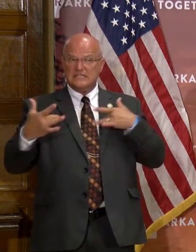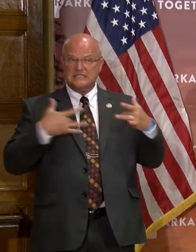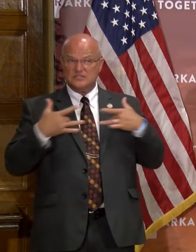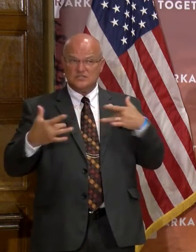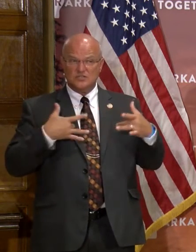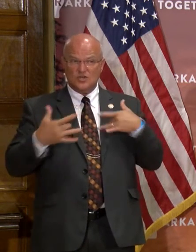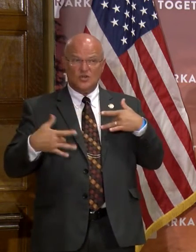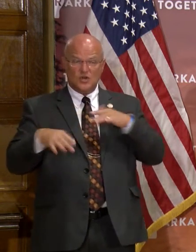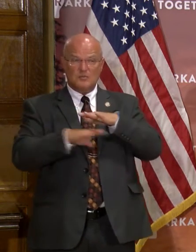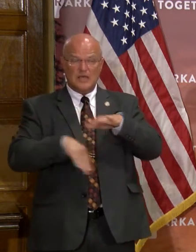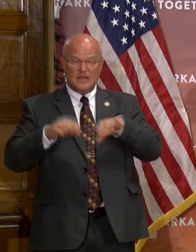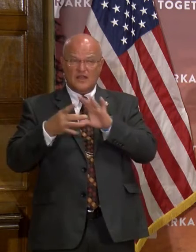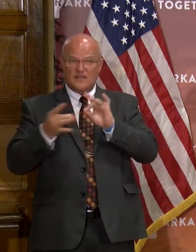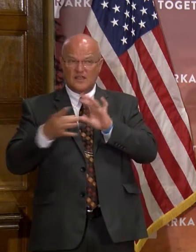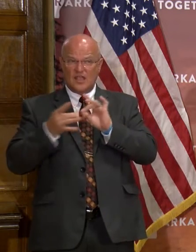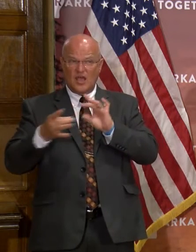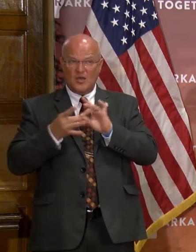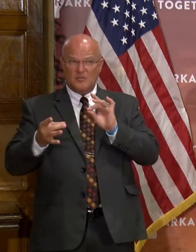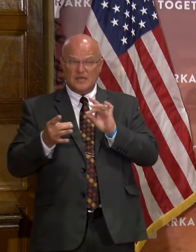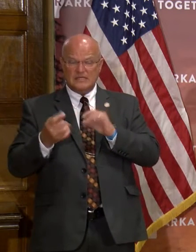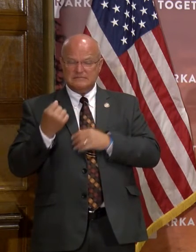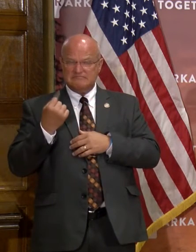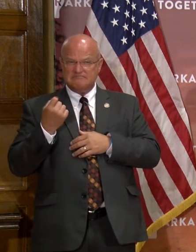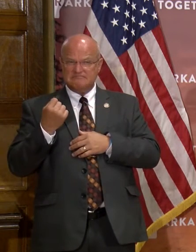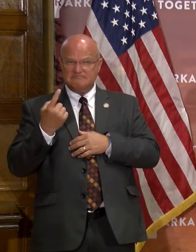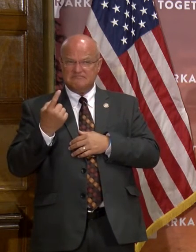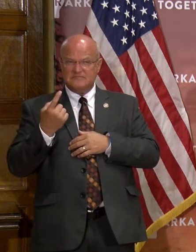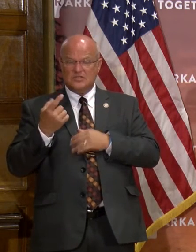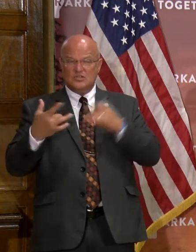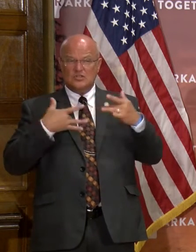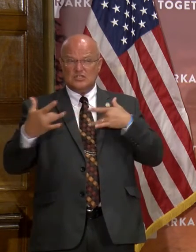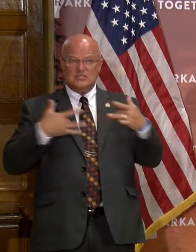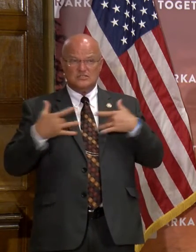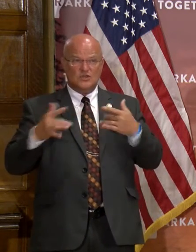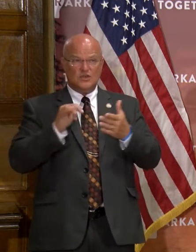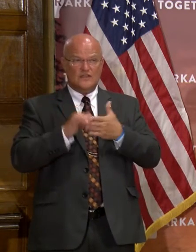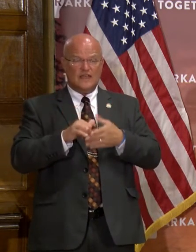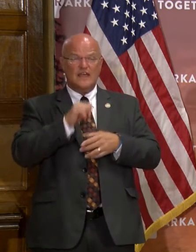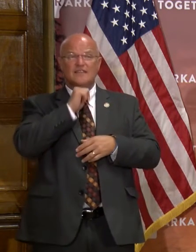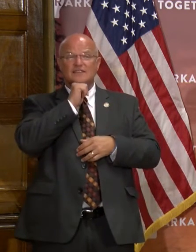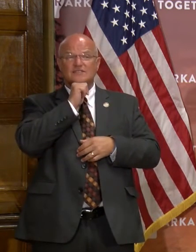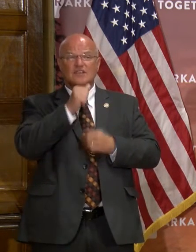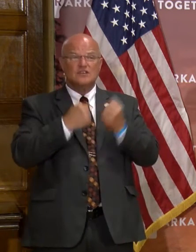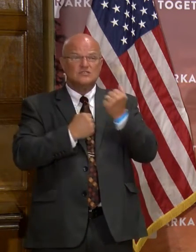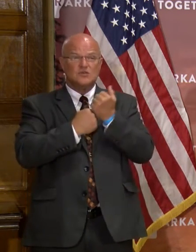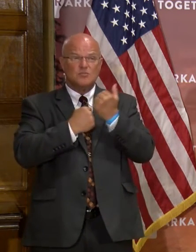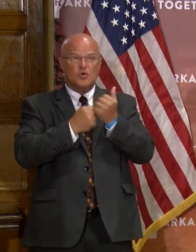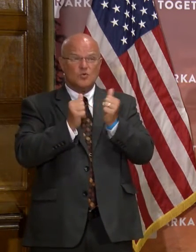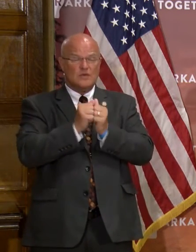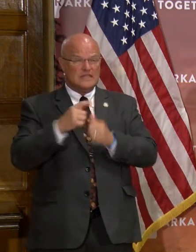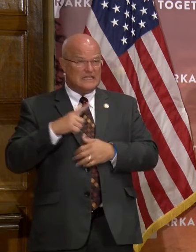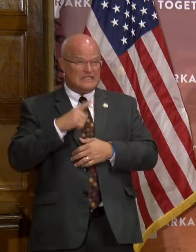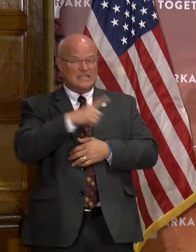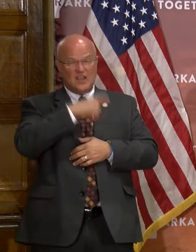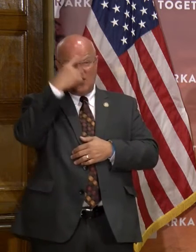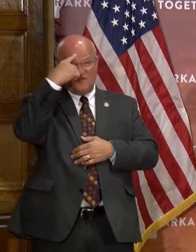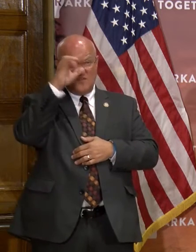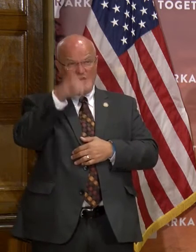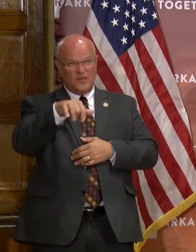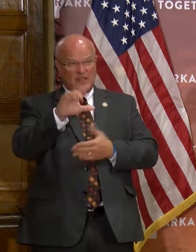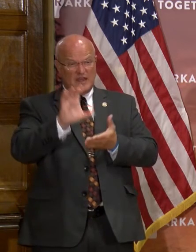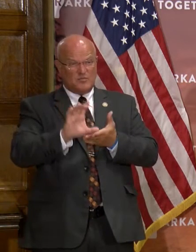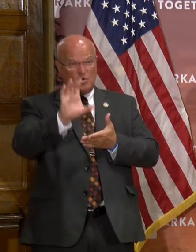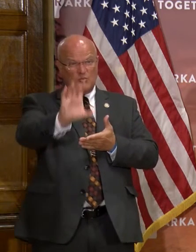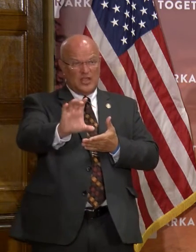concerned, based on your comments, I got this, but just want to see, are you concerned that there's not the support in the legislature for that